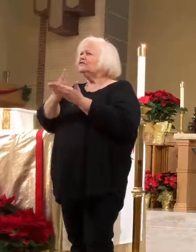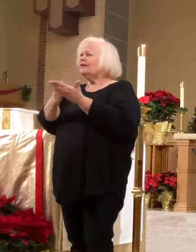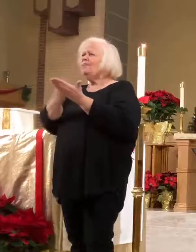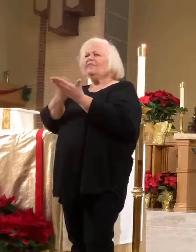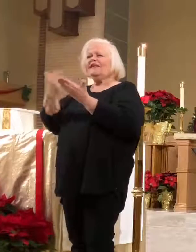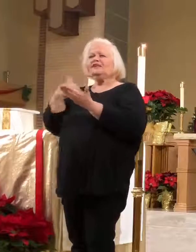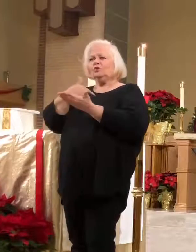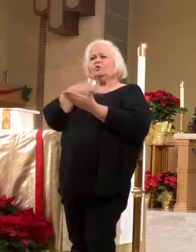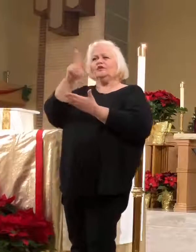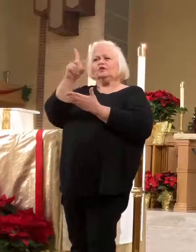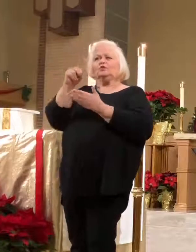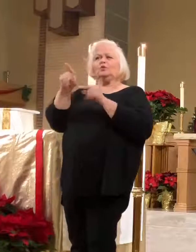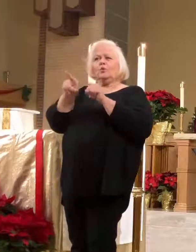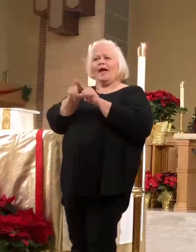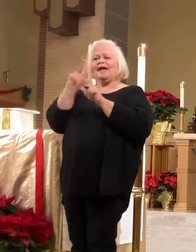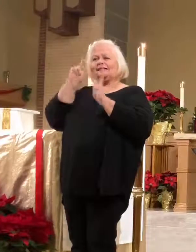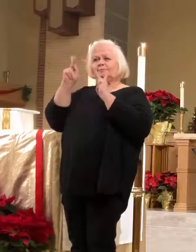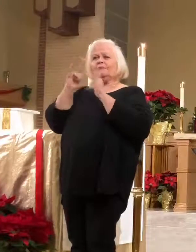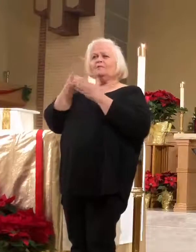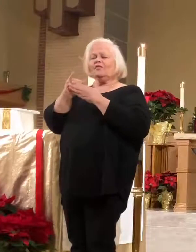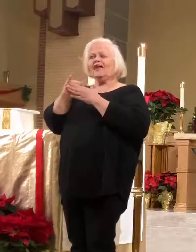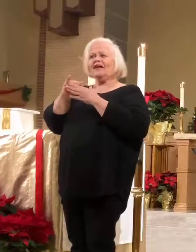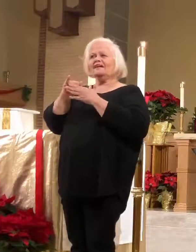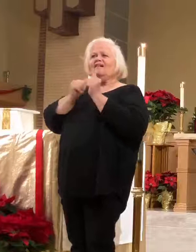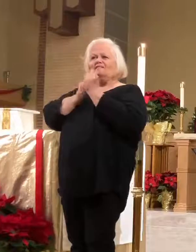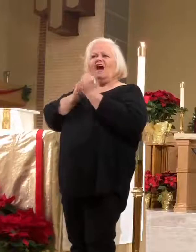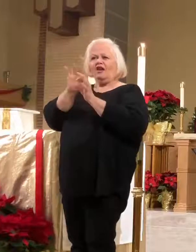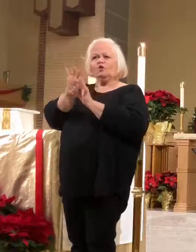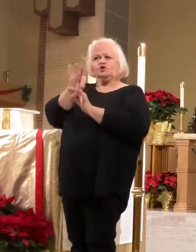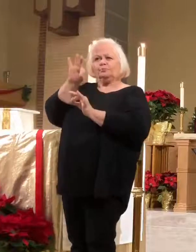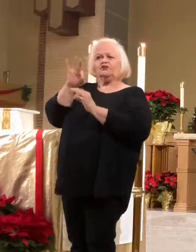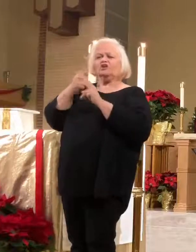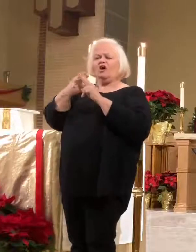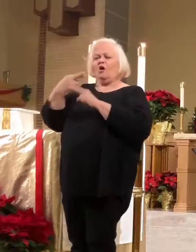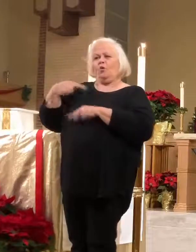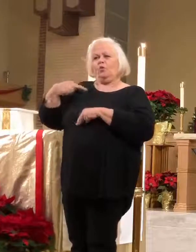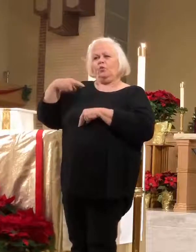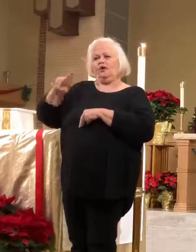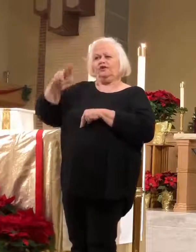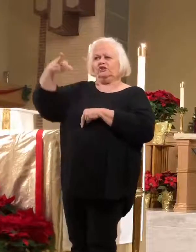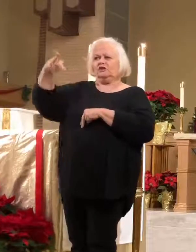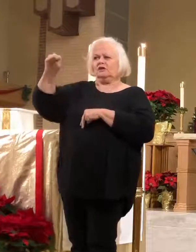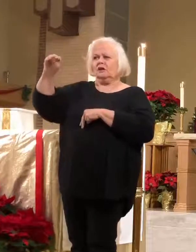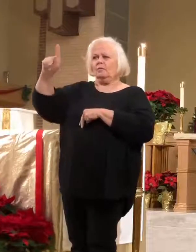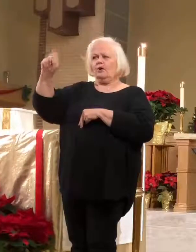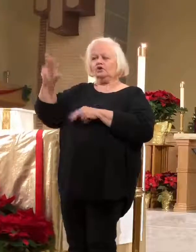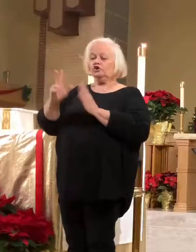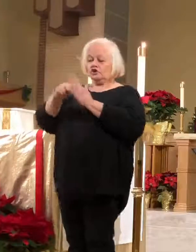people that are spiritually designed, in a sense. They're religious postures. Standing,